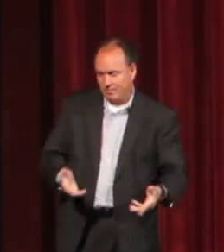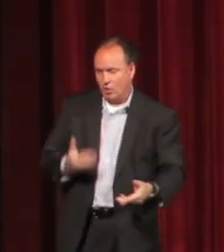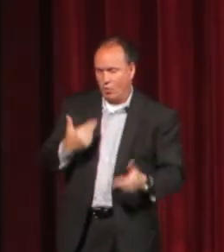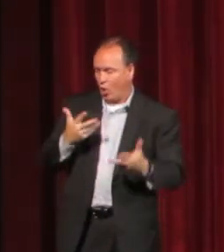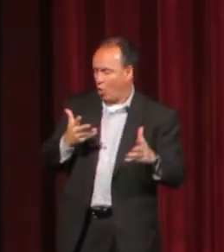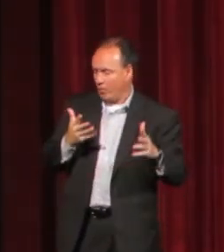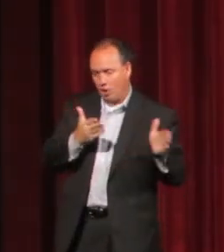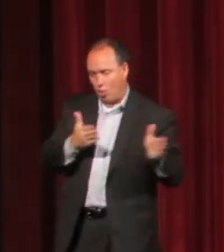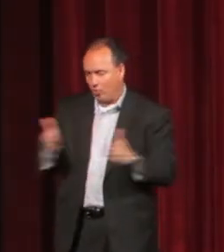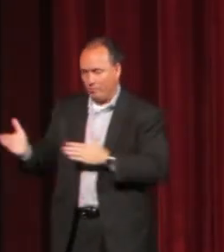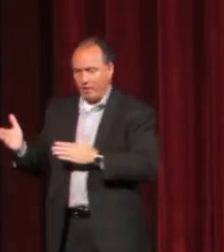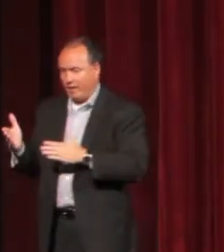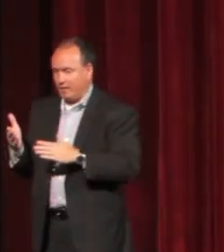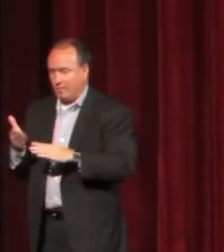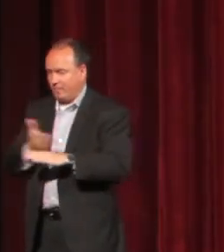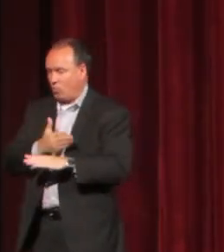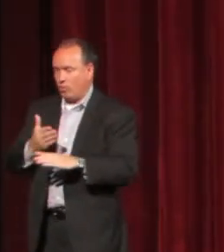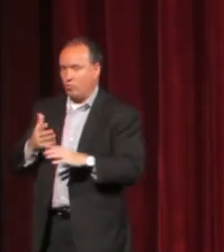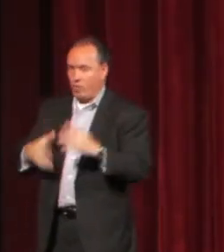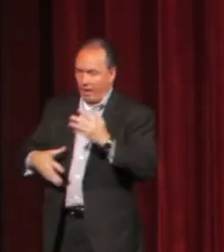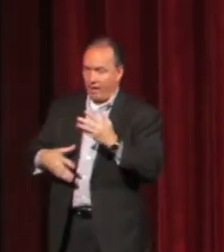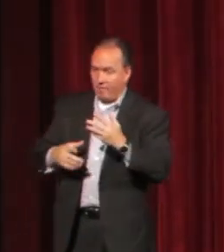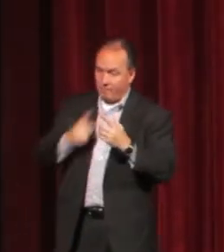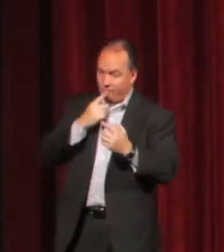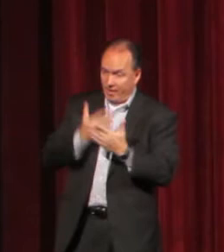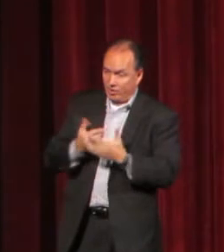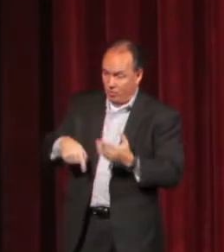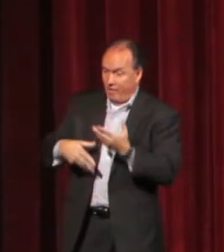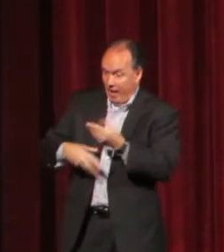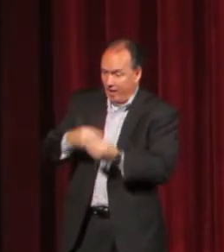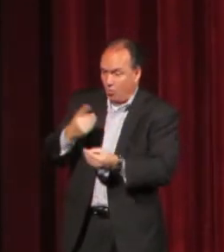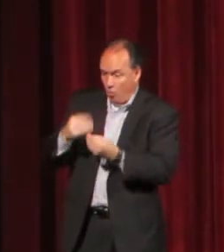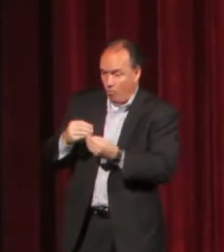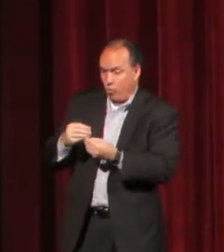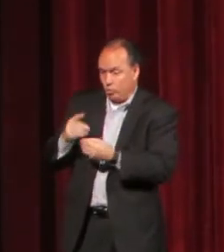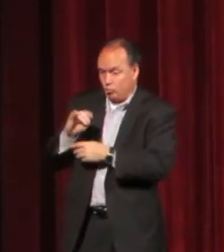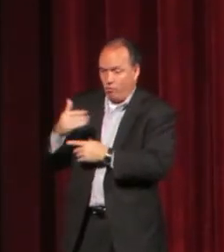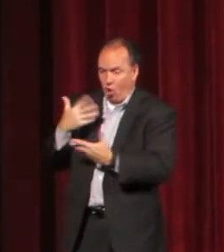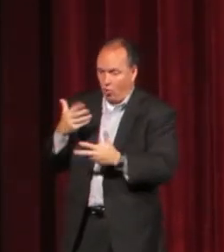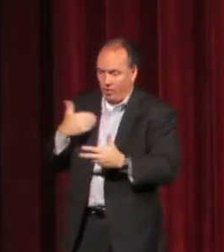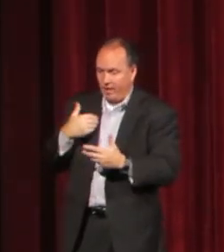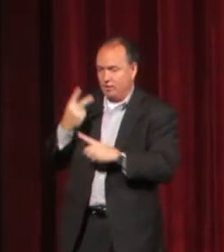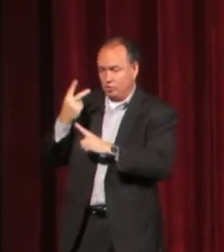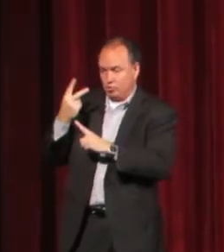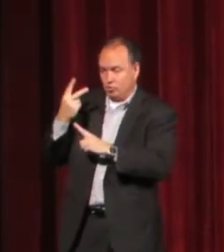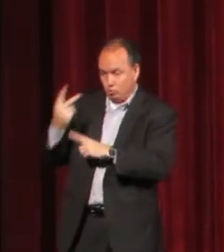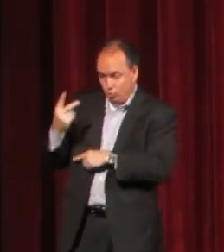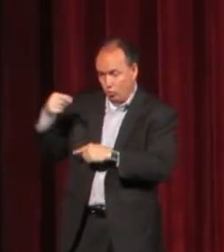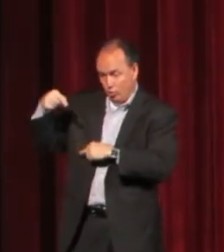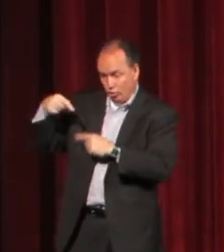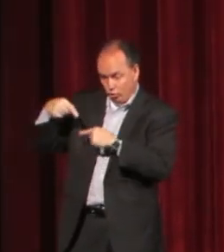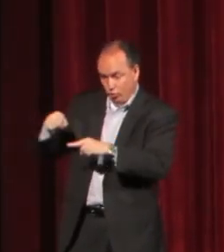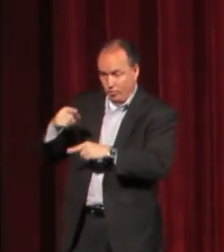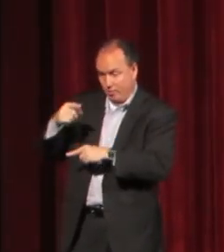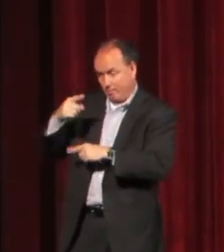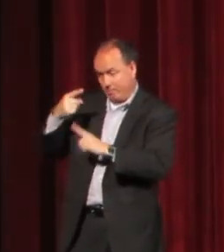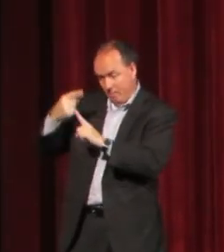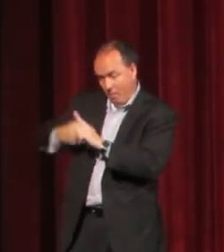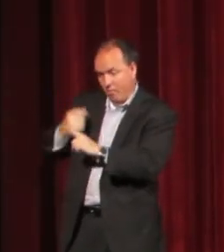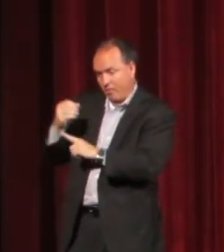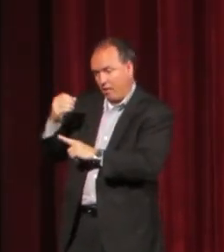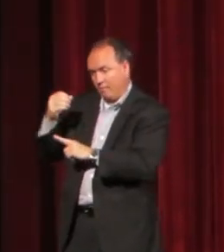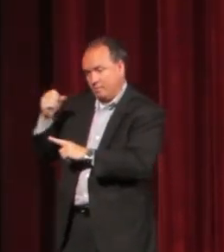our drills. And in fact, we added a drill, so we already had two in the month of September. So at least one per month.